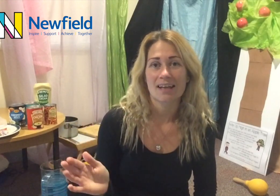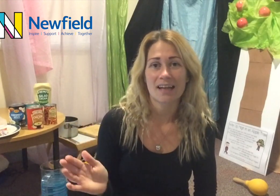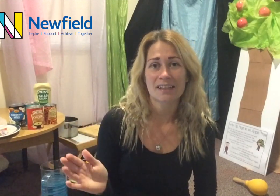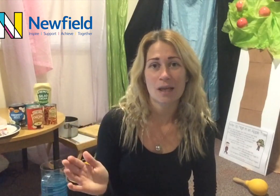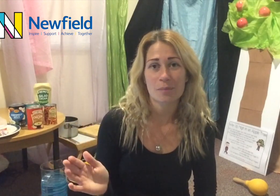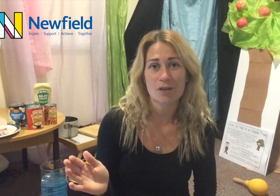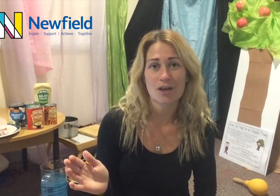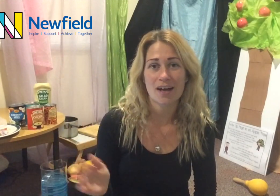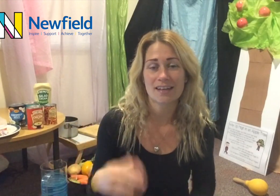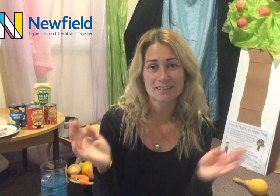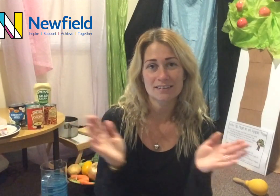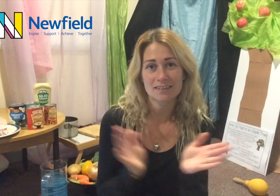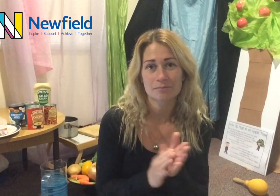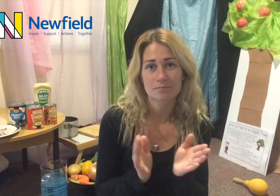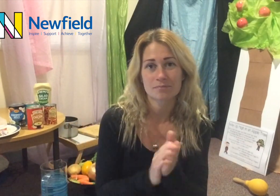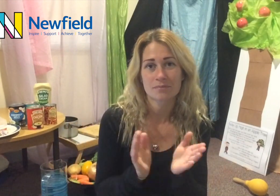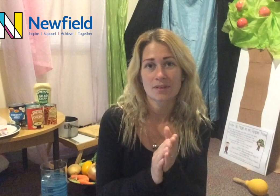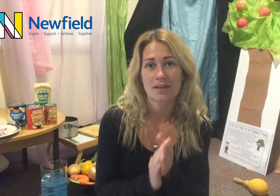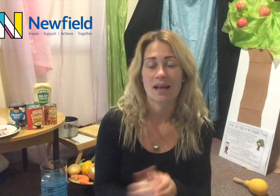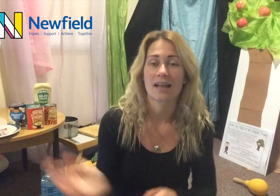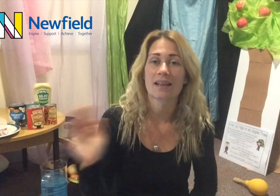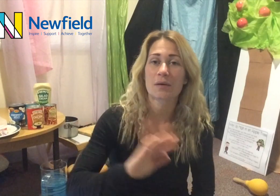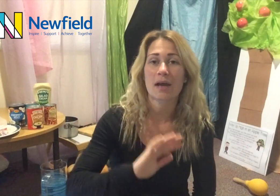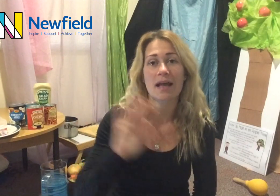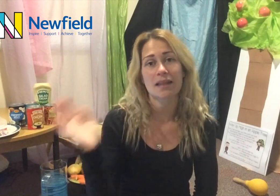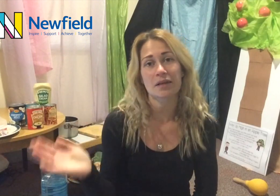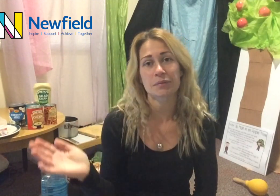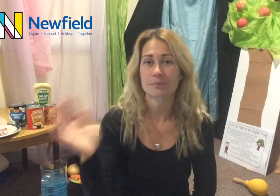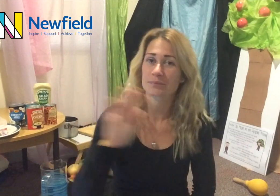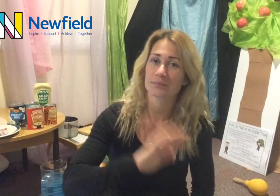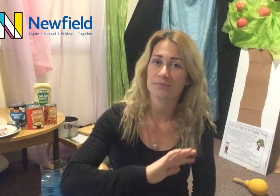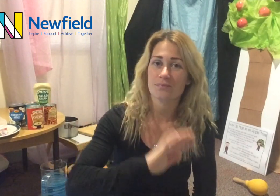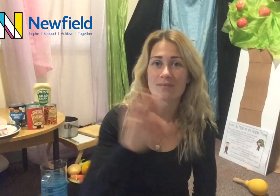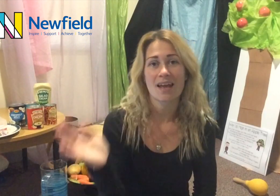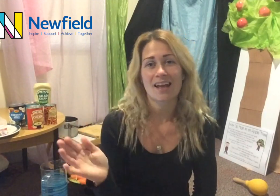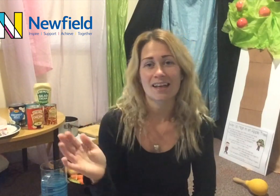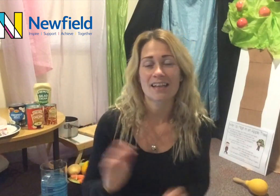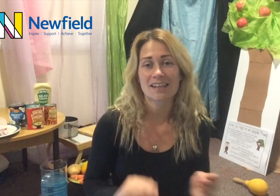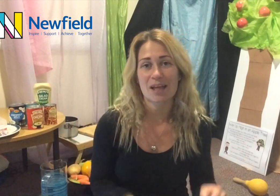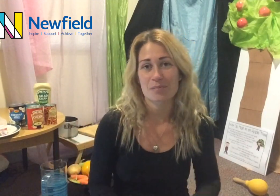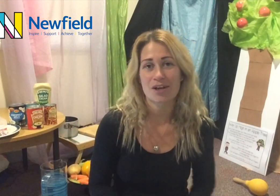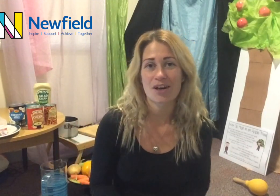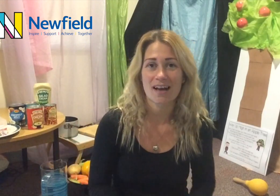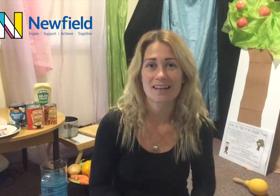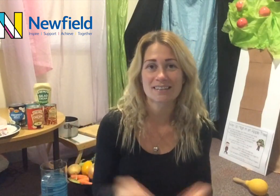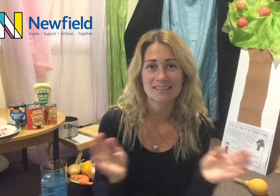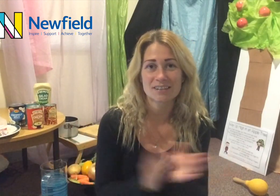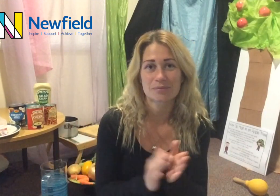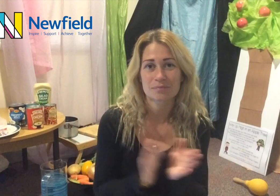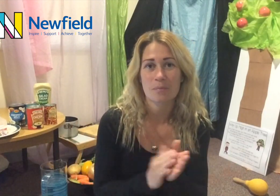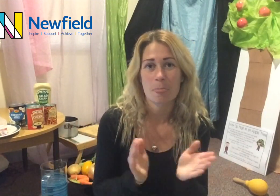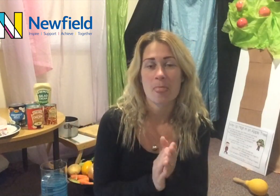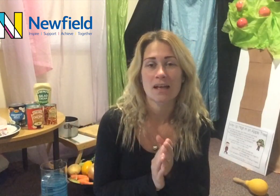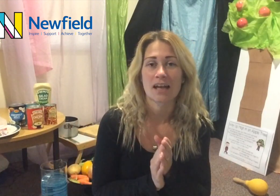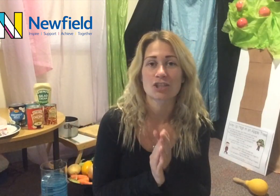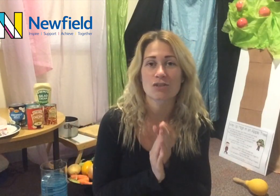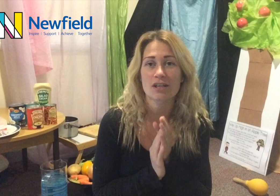can you clap your hands? Hello, hello, can you clap your hands? Can you stretch